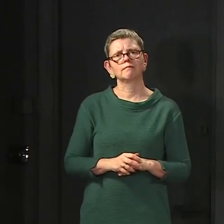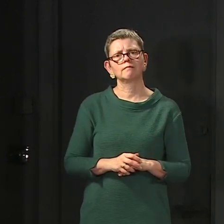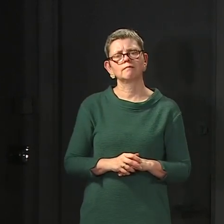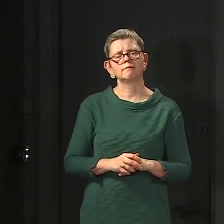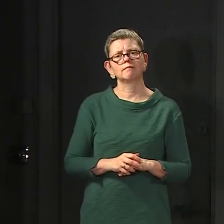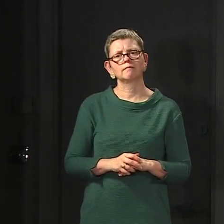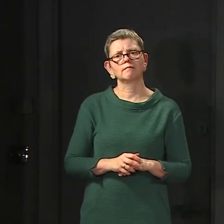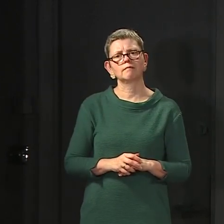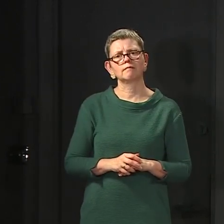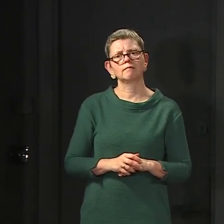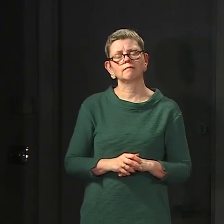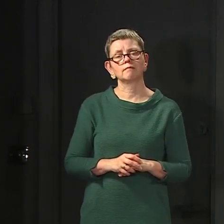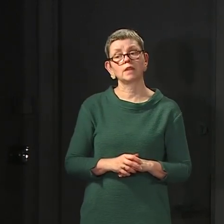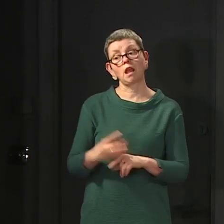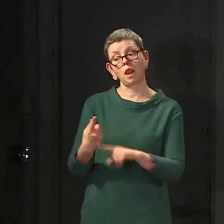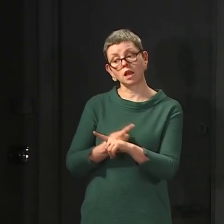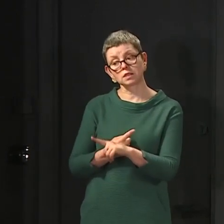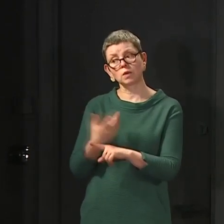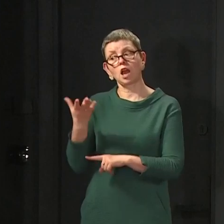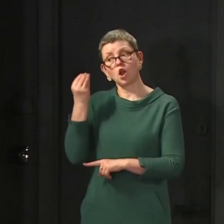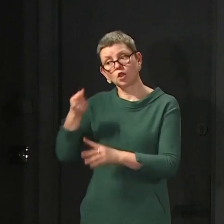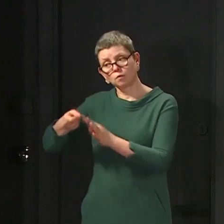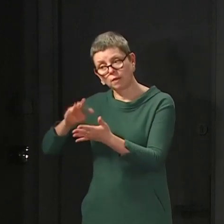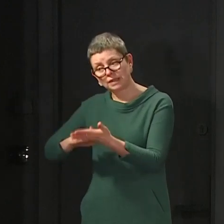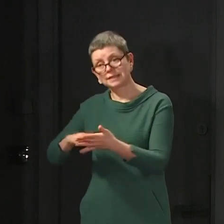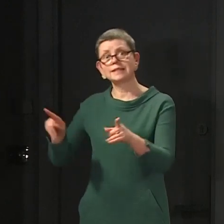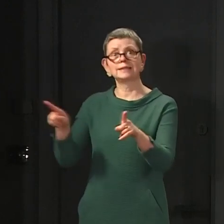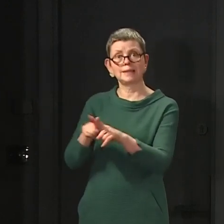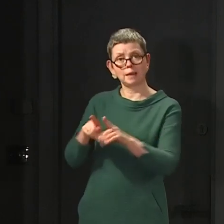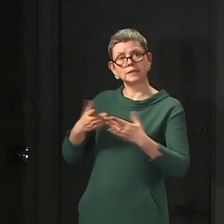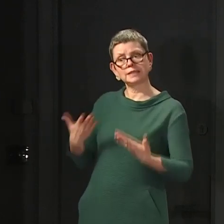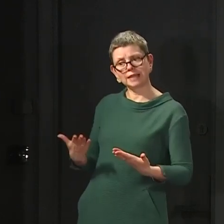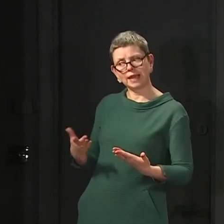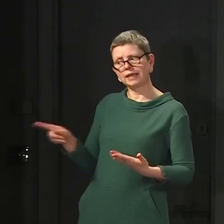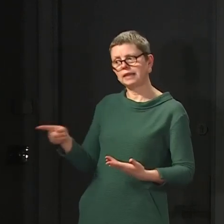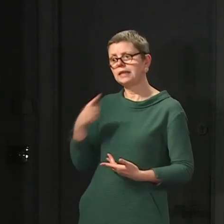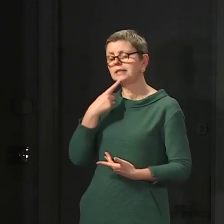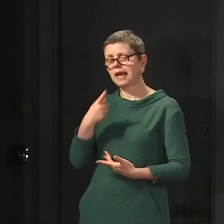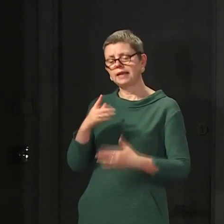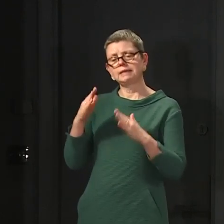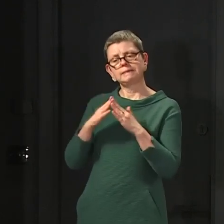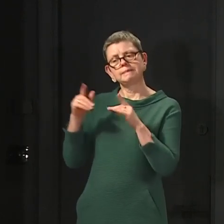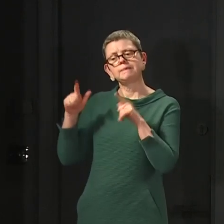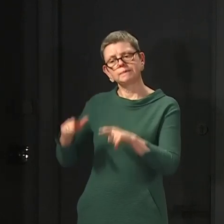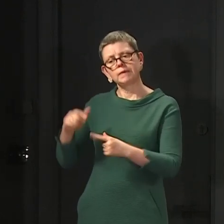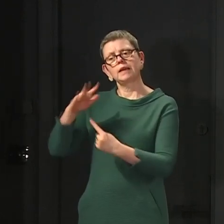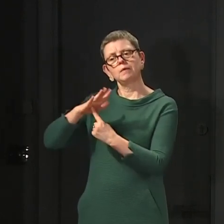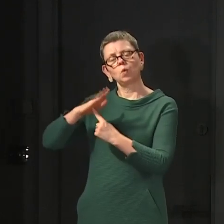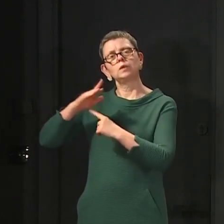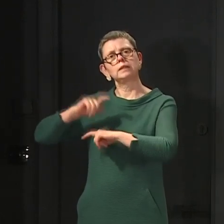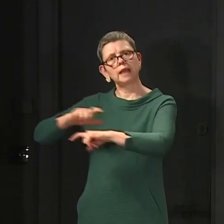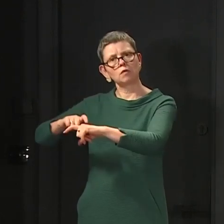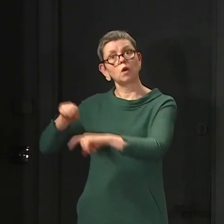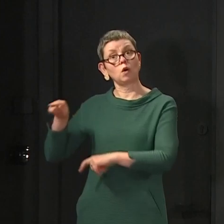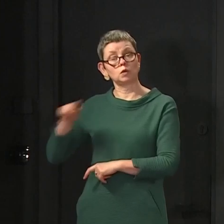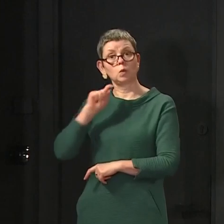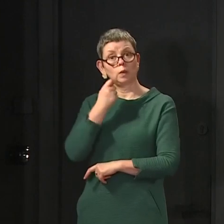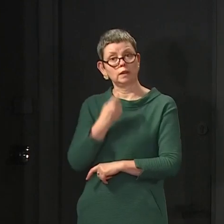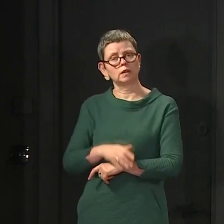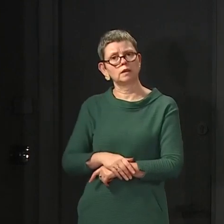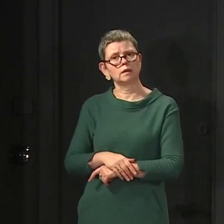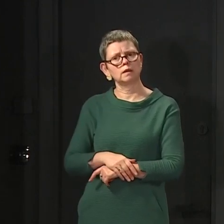know, heard the Prime Minister last week. I've heard him again today say that stay at home remains an important message. The